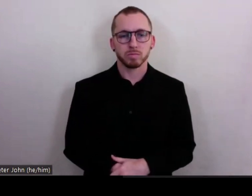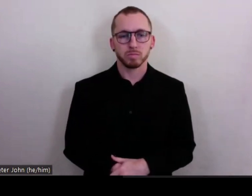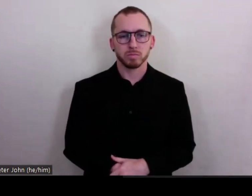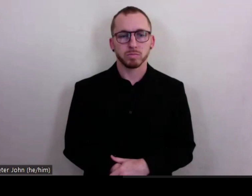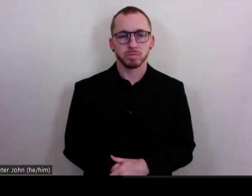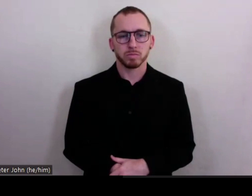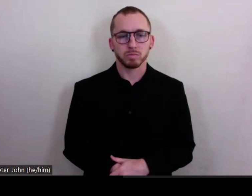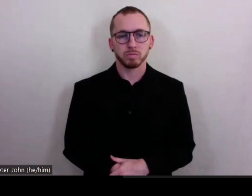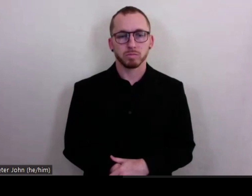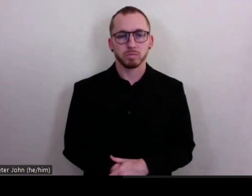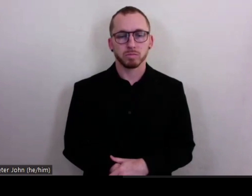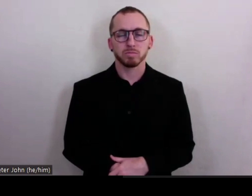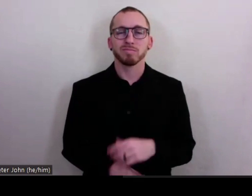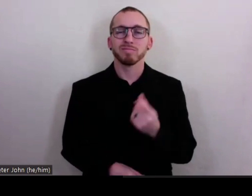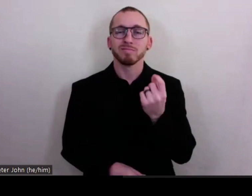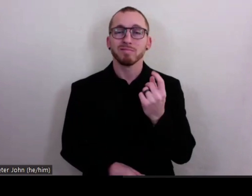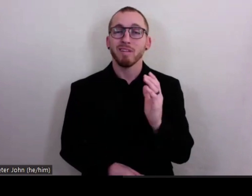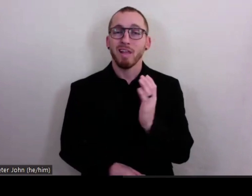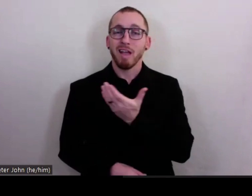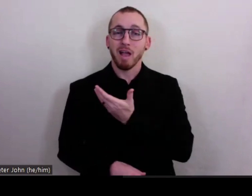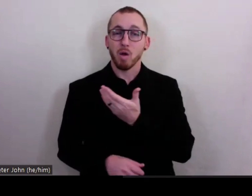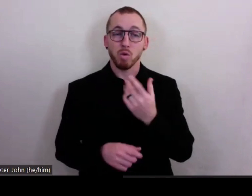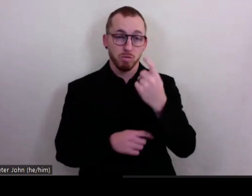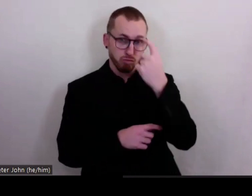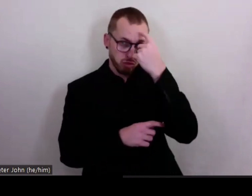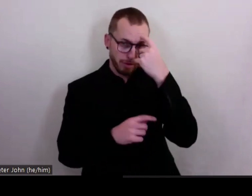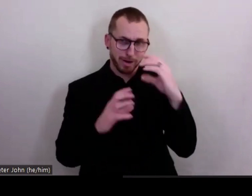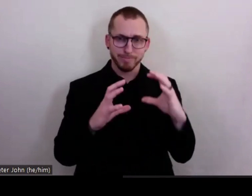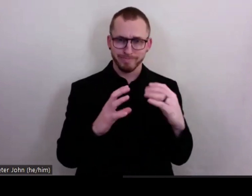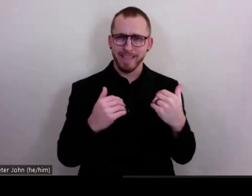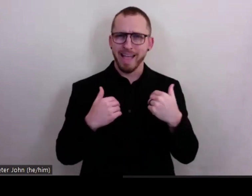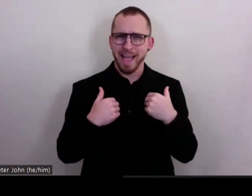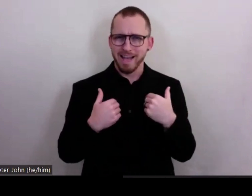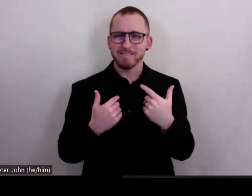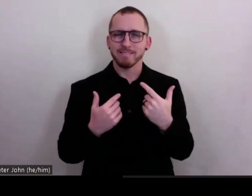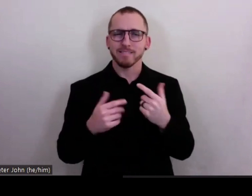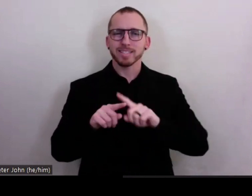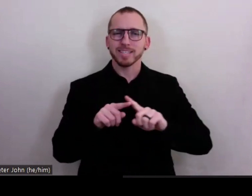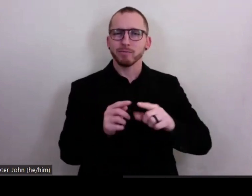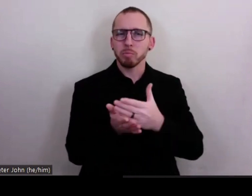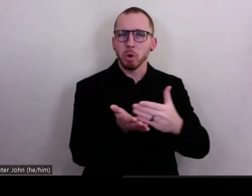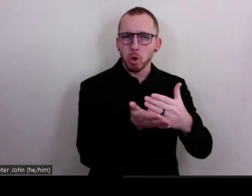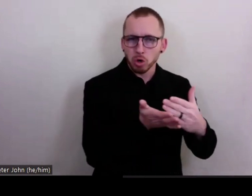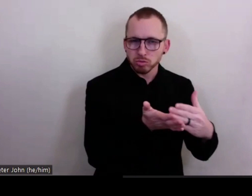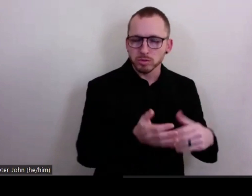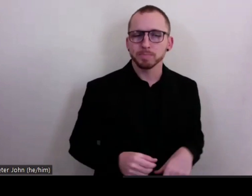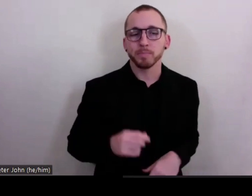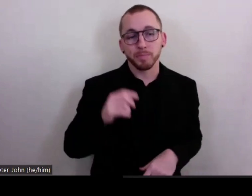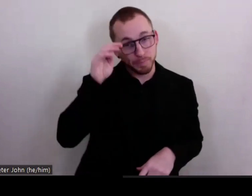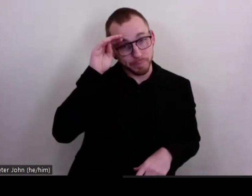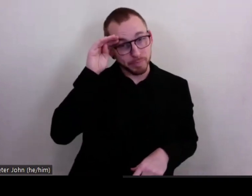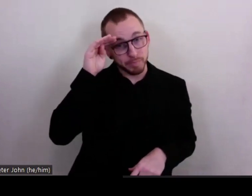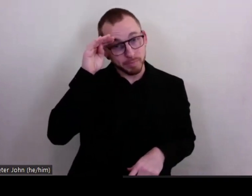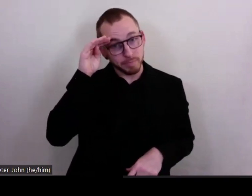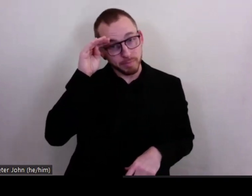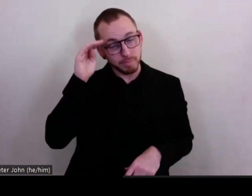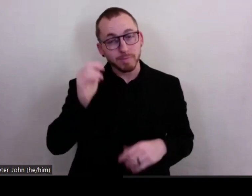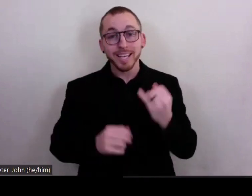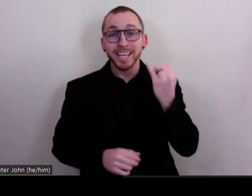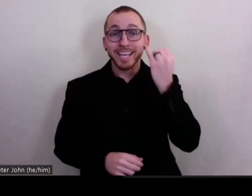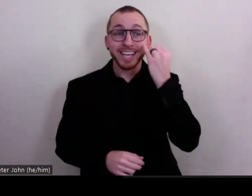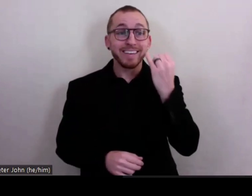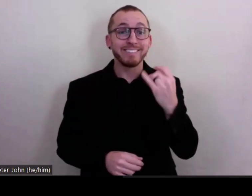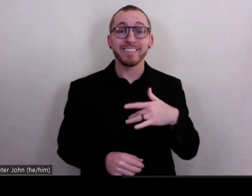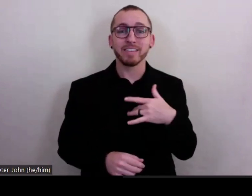older system to go ahead and calm down. And so what happens is when we have repeated traumas, those